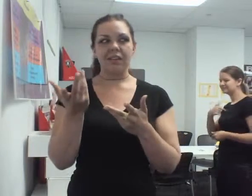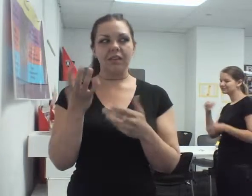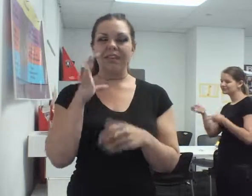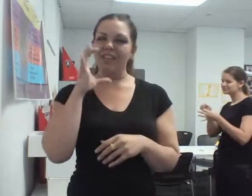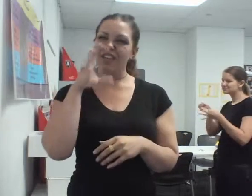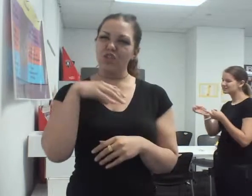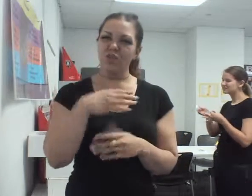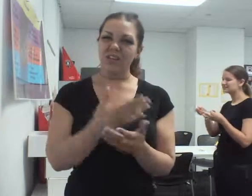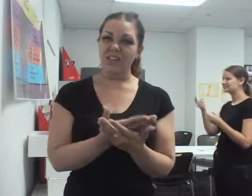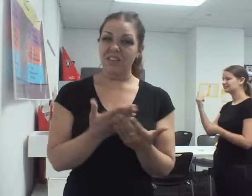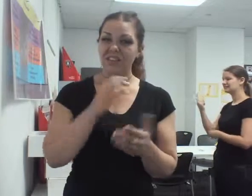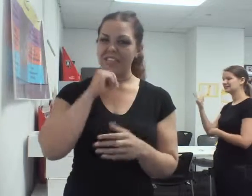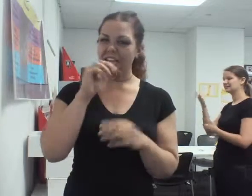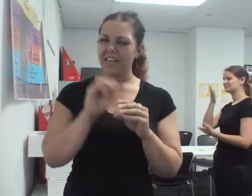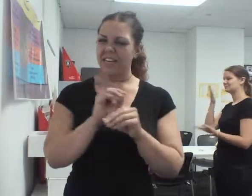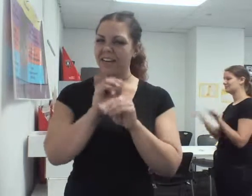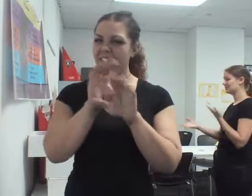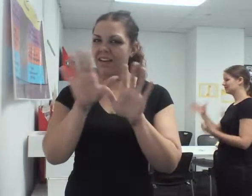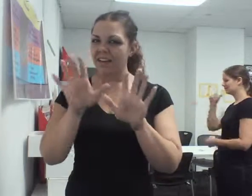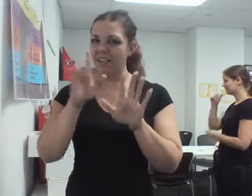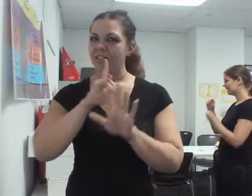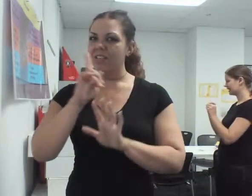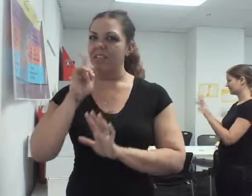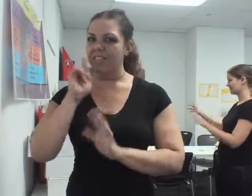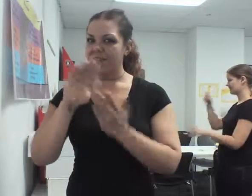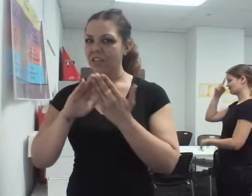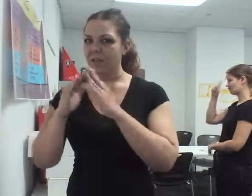not be clear to the deaf community or deaf culture.